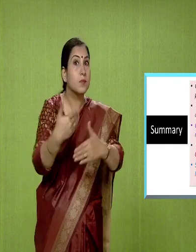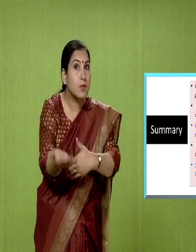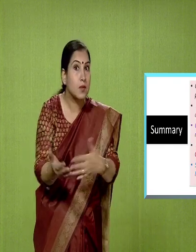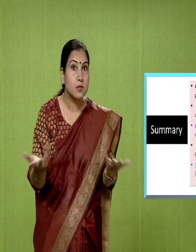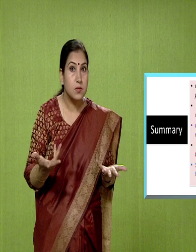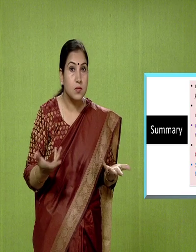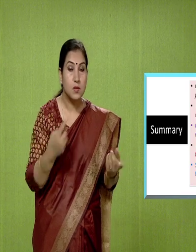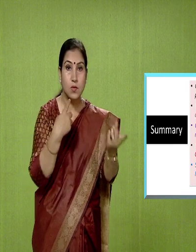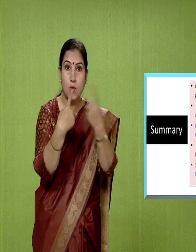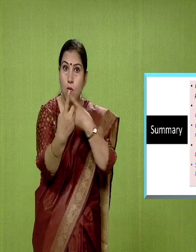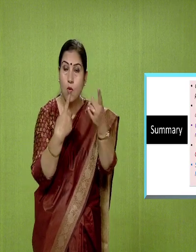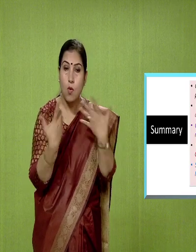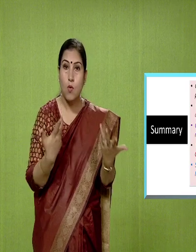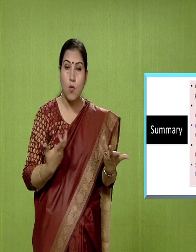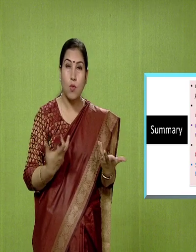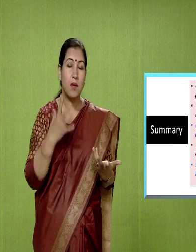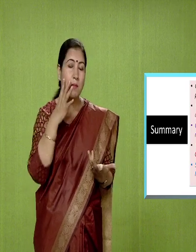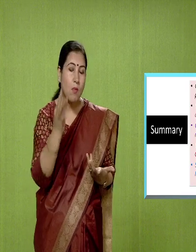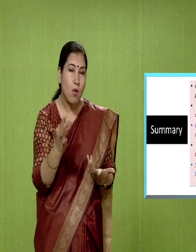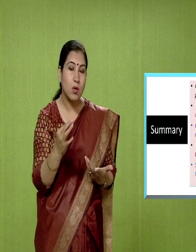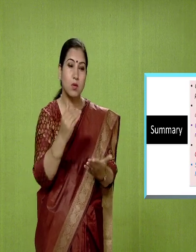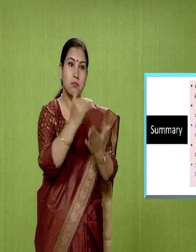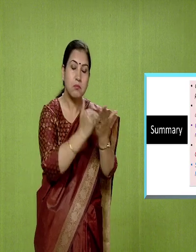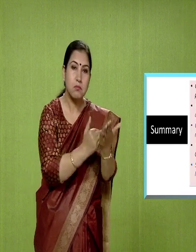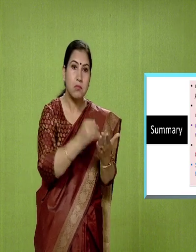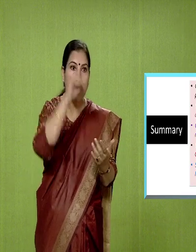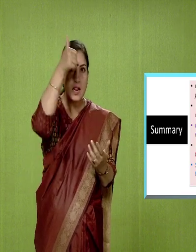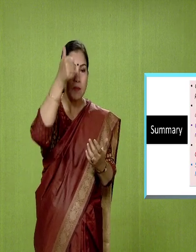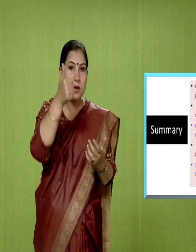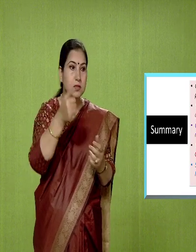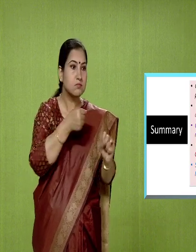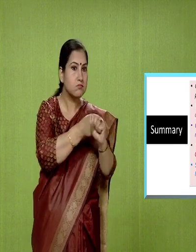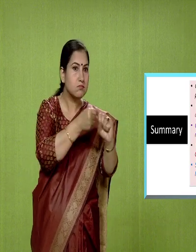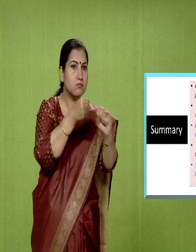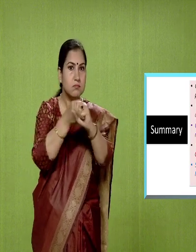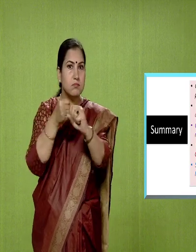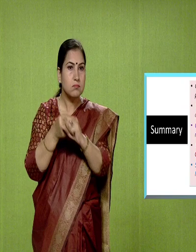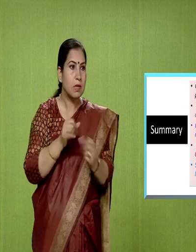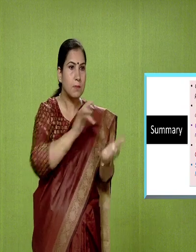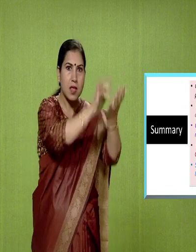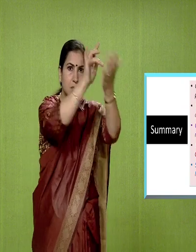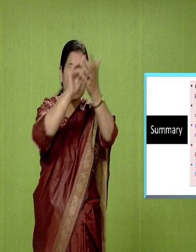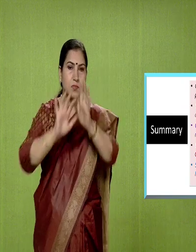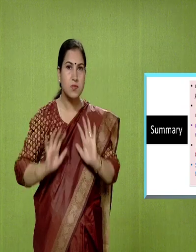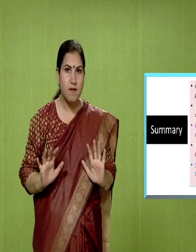After that, we discussed about the important events of independence movement like